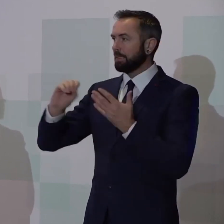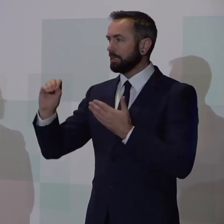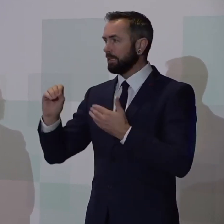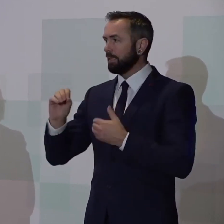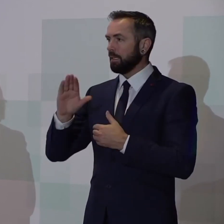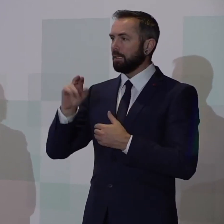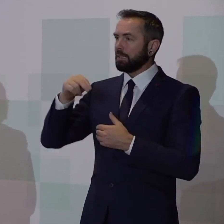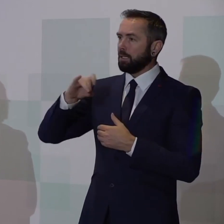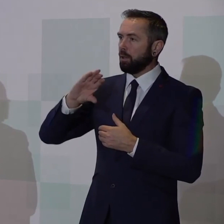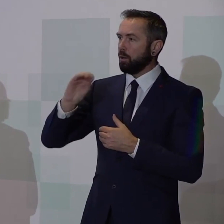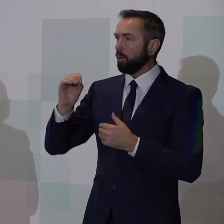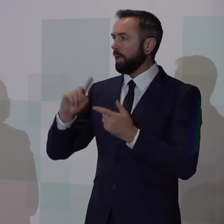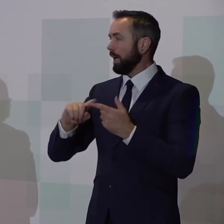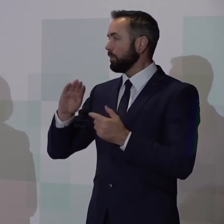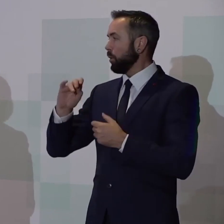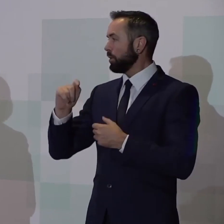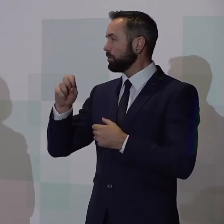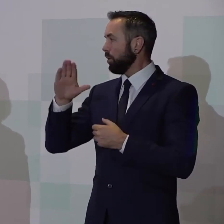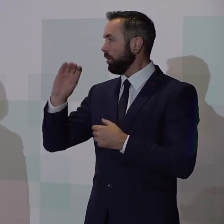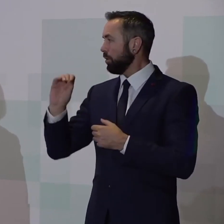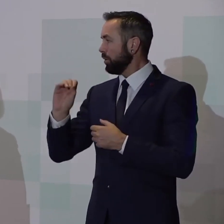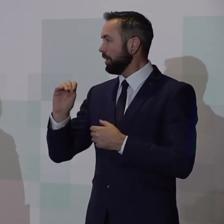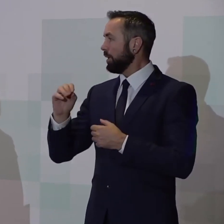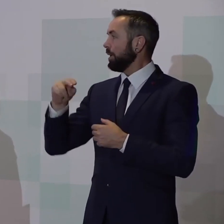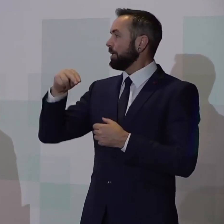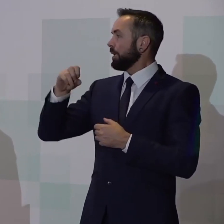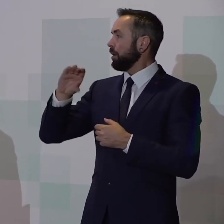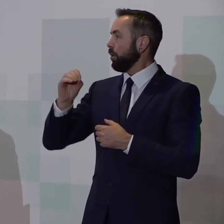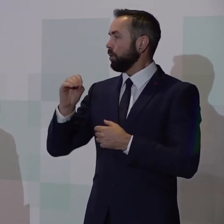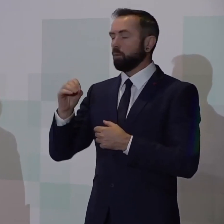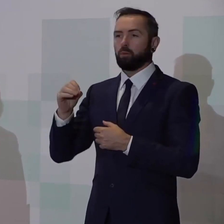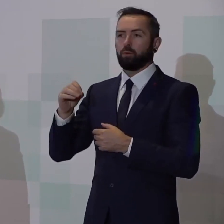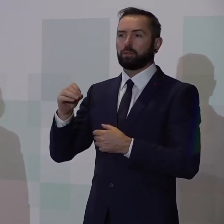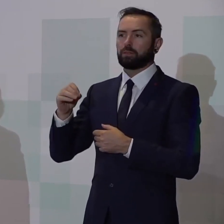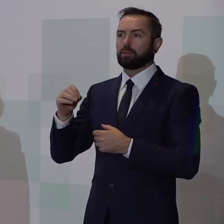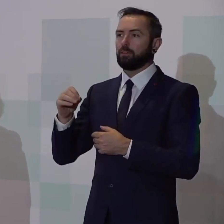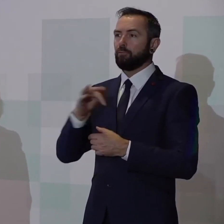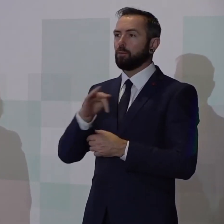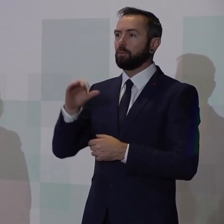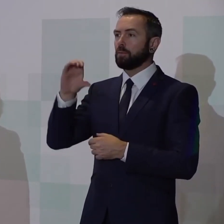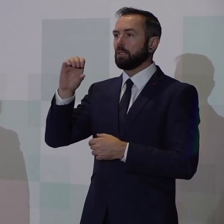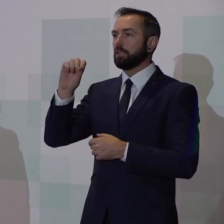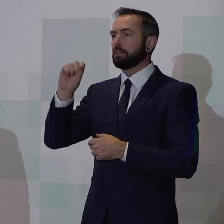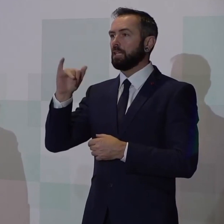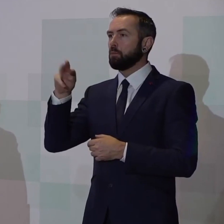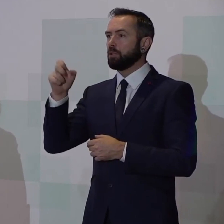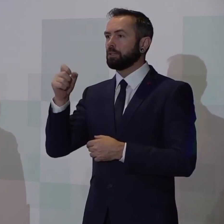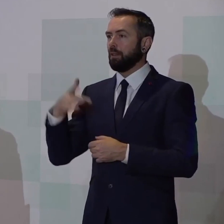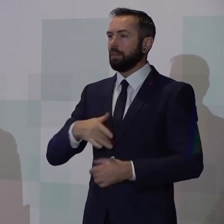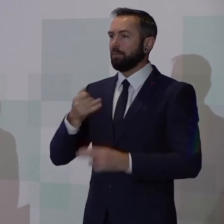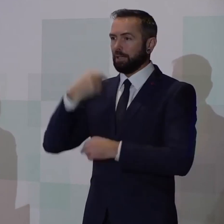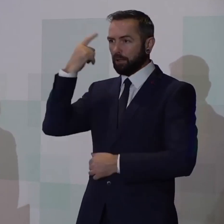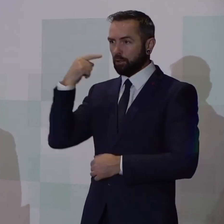Bord Uchtála. Niccolo was a Cypriot national in London. He had a relationship with